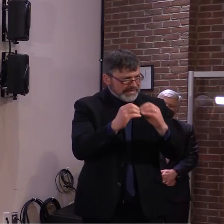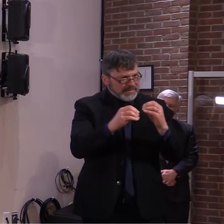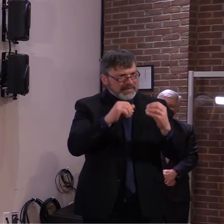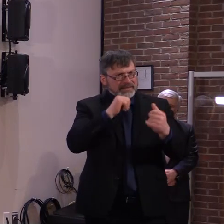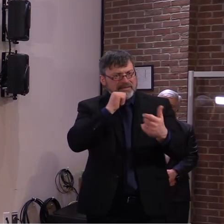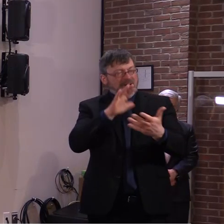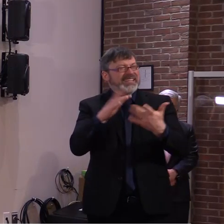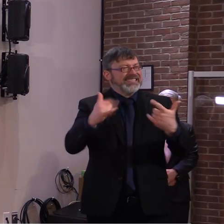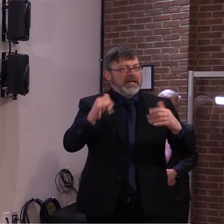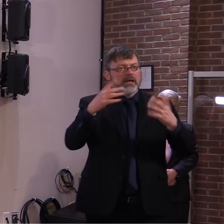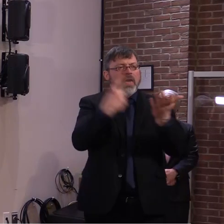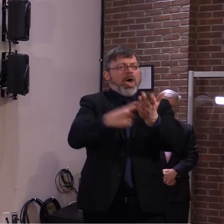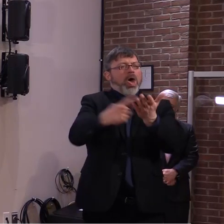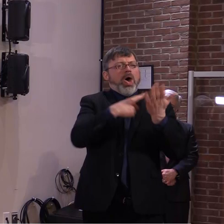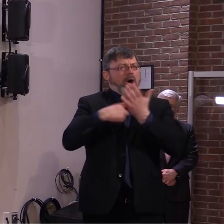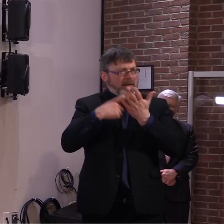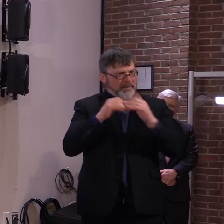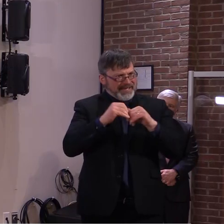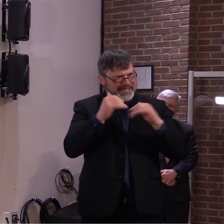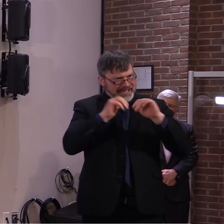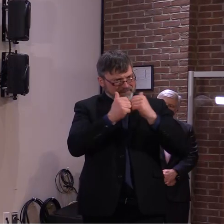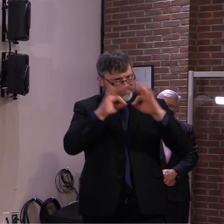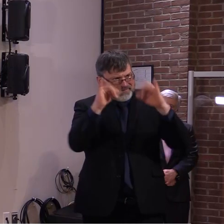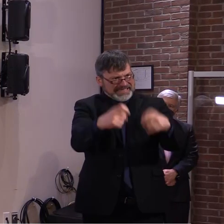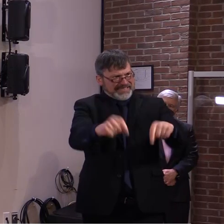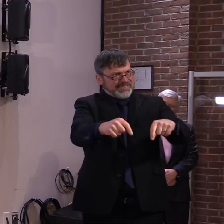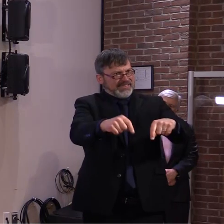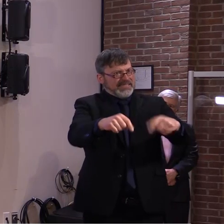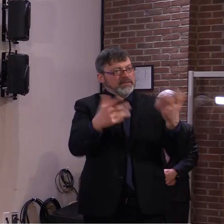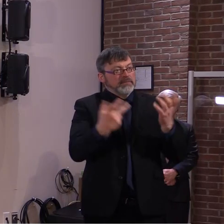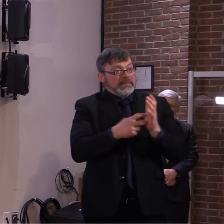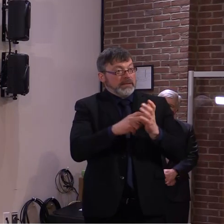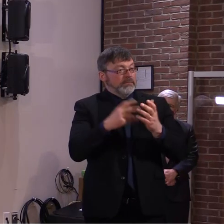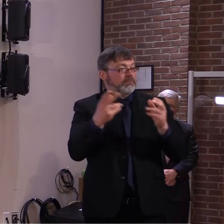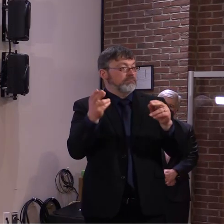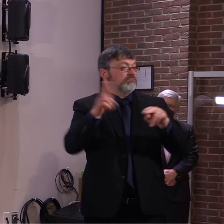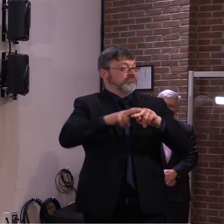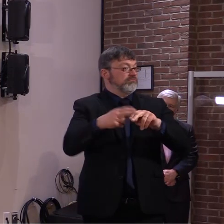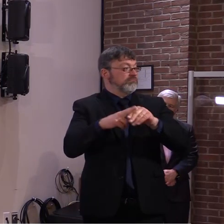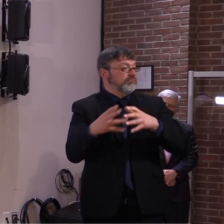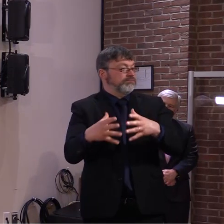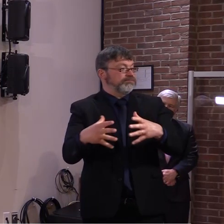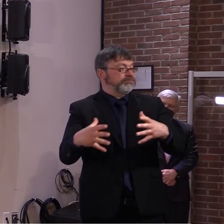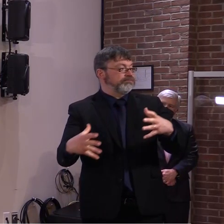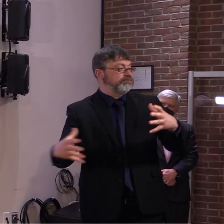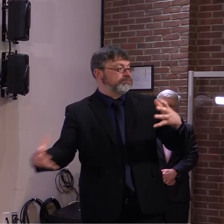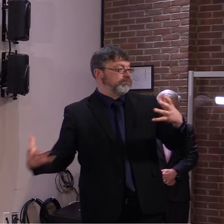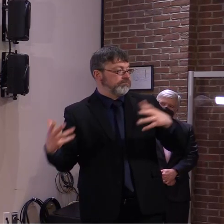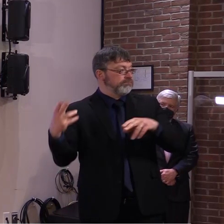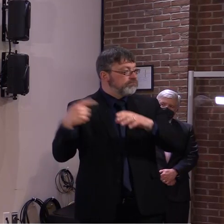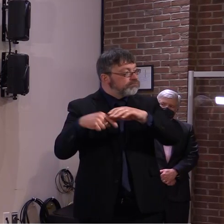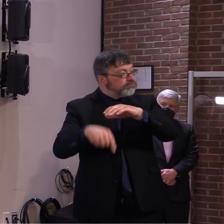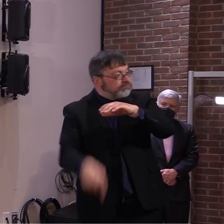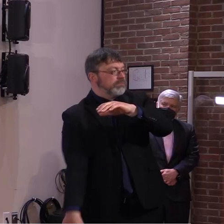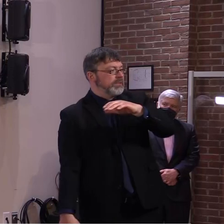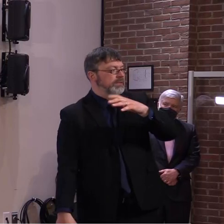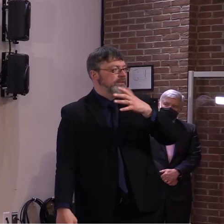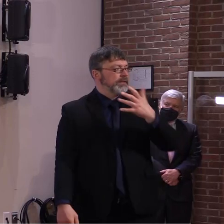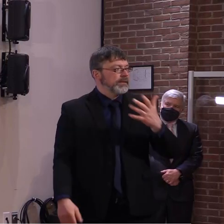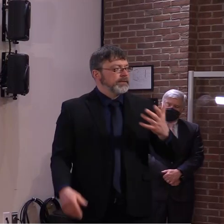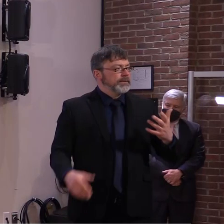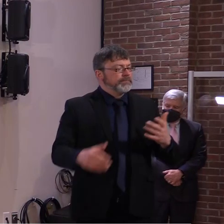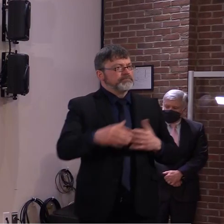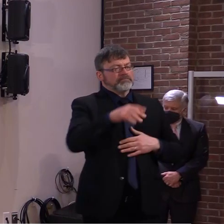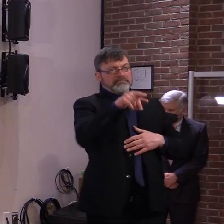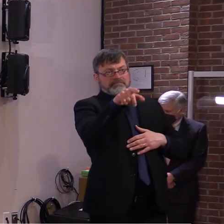at the table, I've been at the table for the last 4 years. I've talked about this publicly. I've talked about